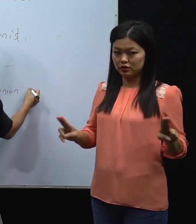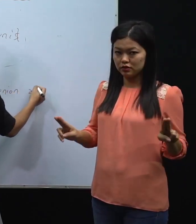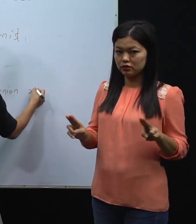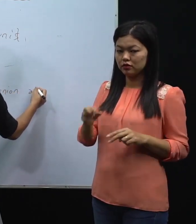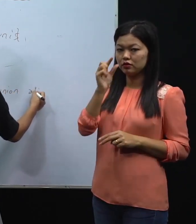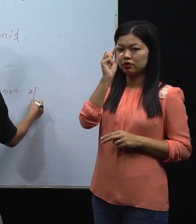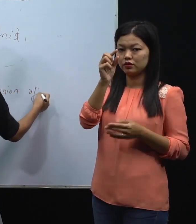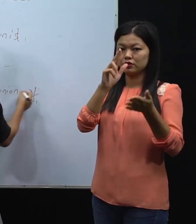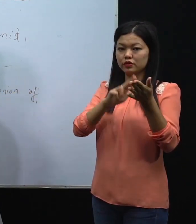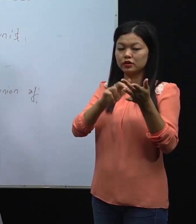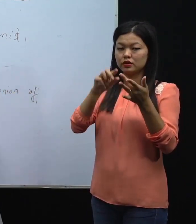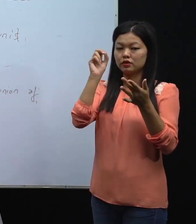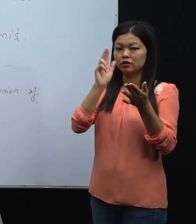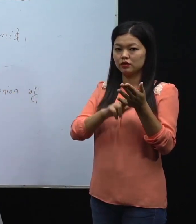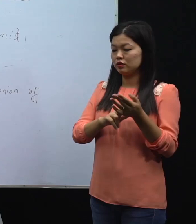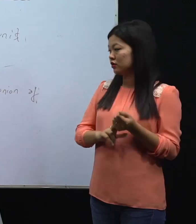of